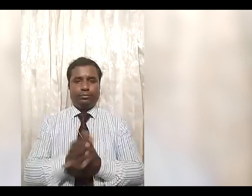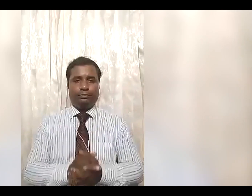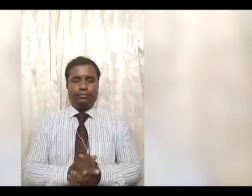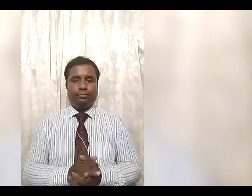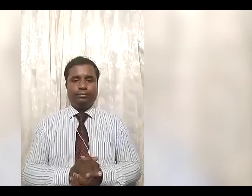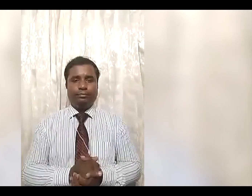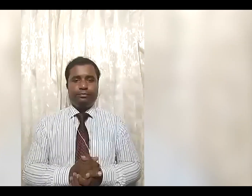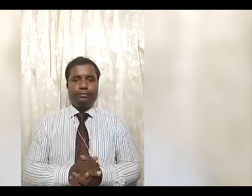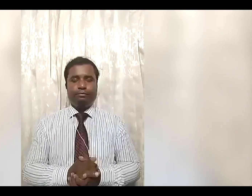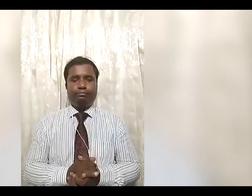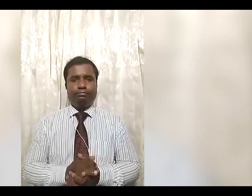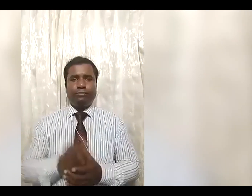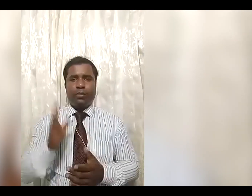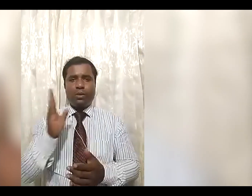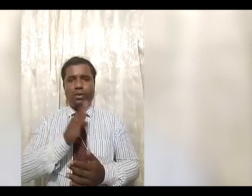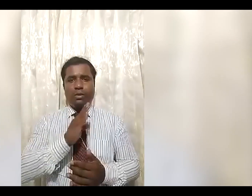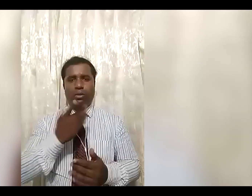may be